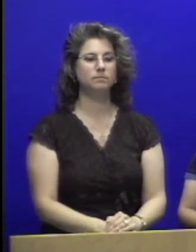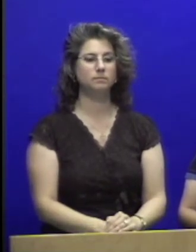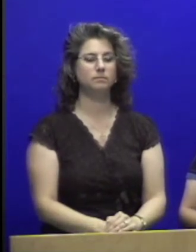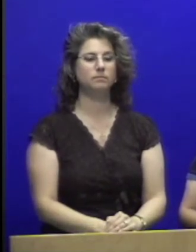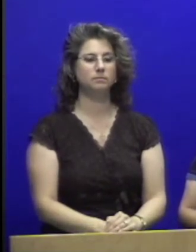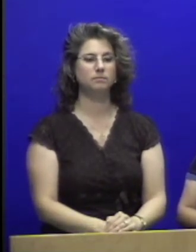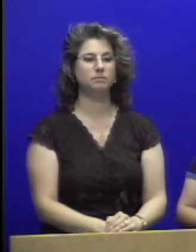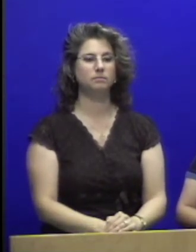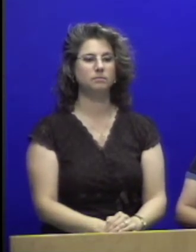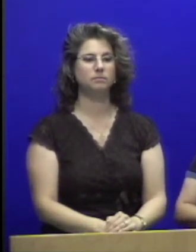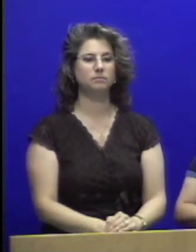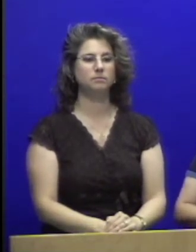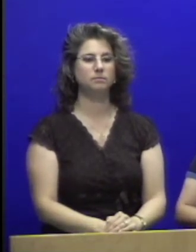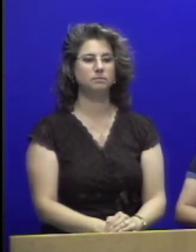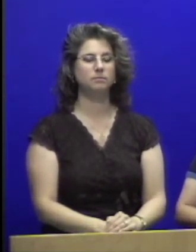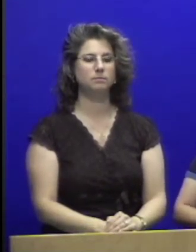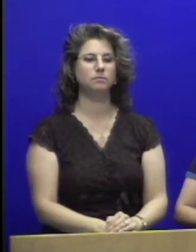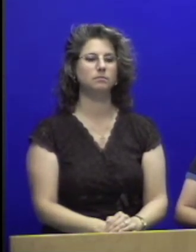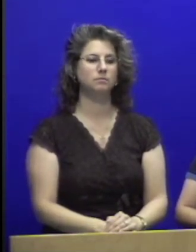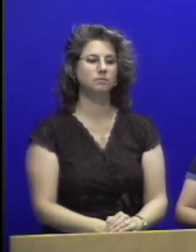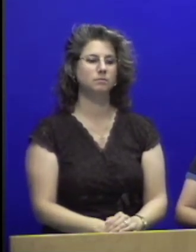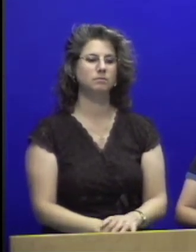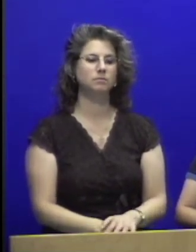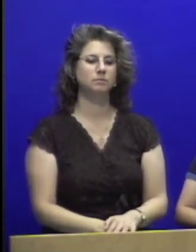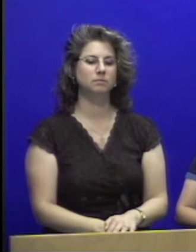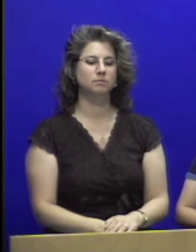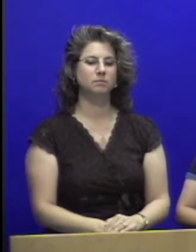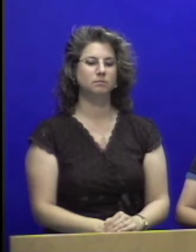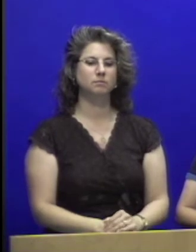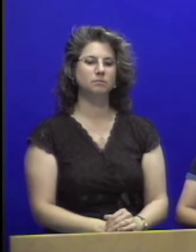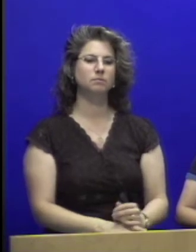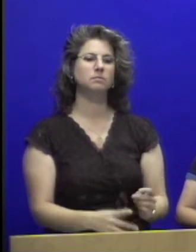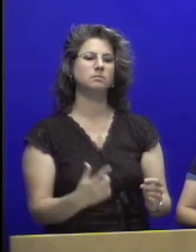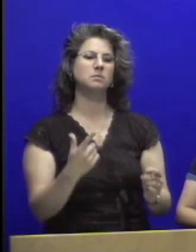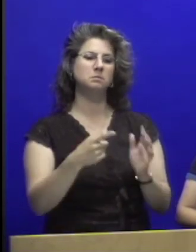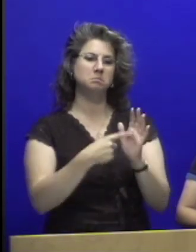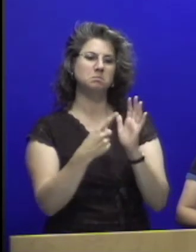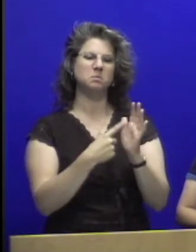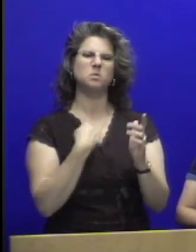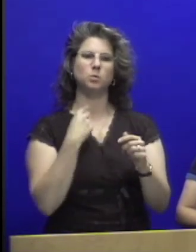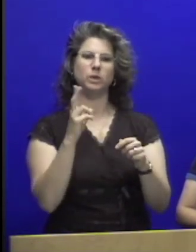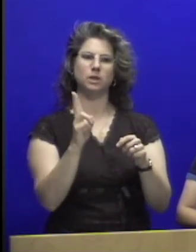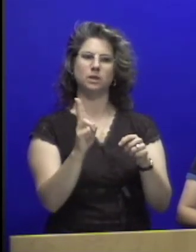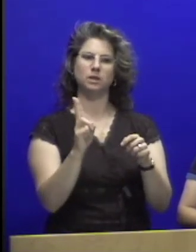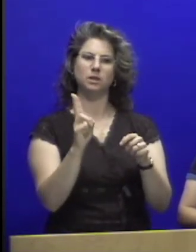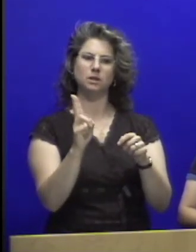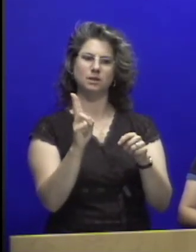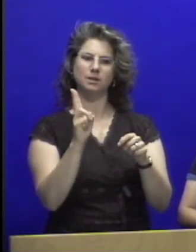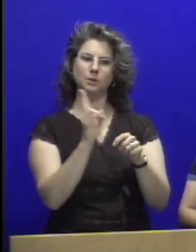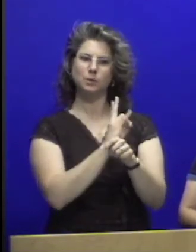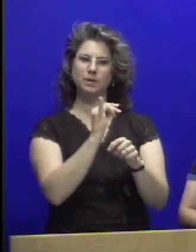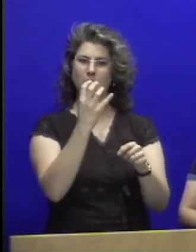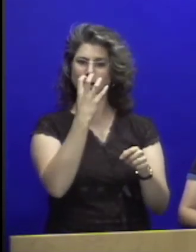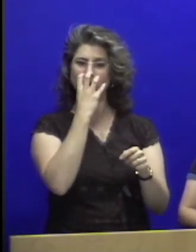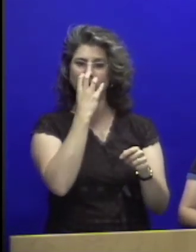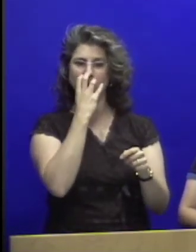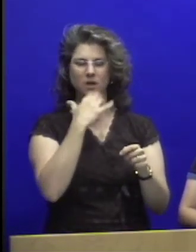So we do this in patients who don't speak English, and we manage to communicate. It's